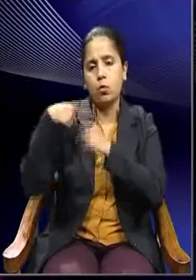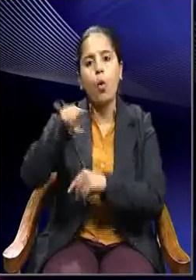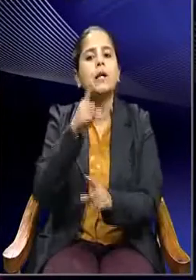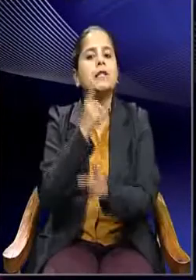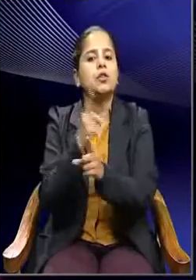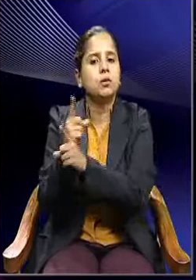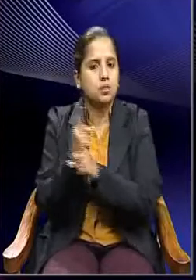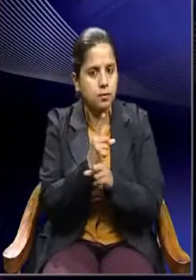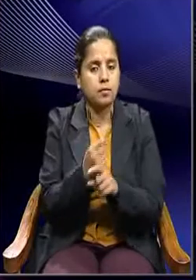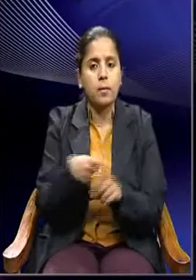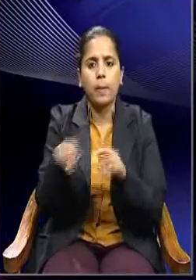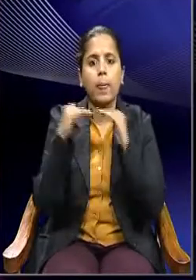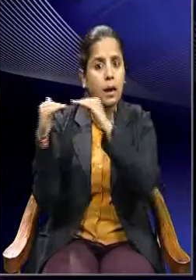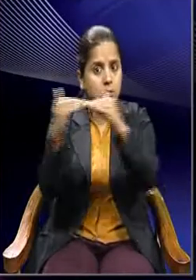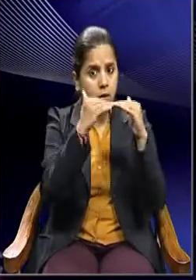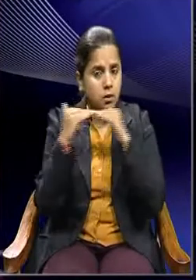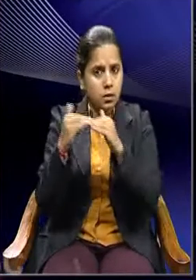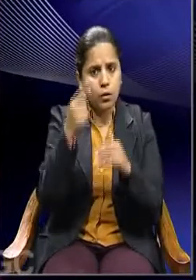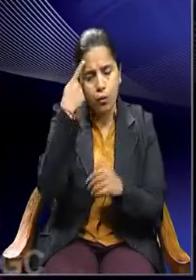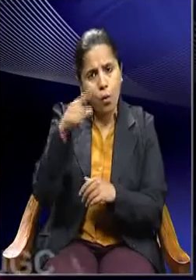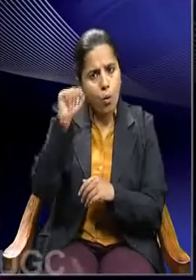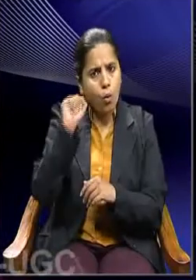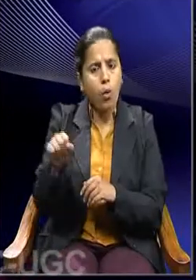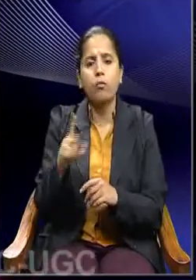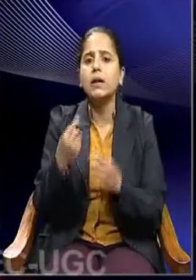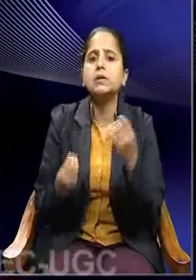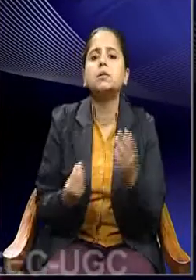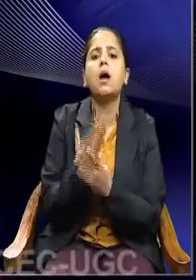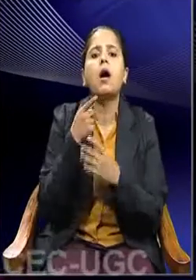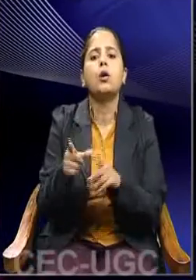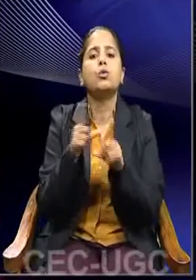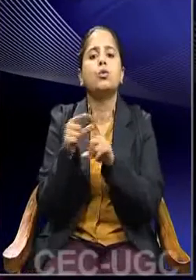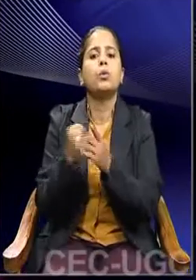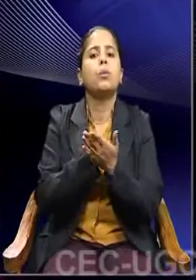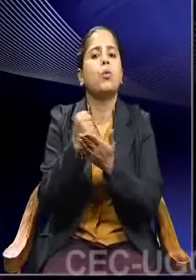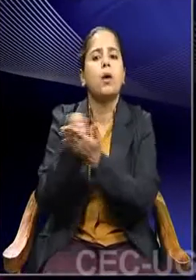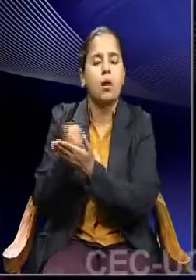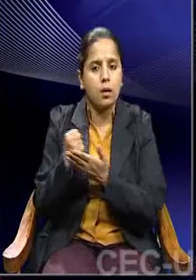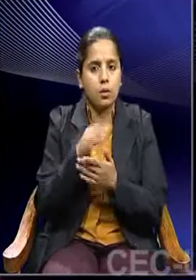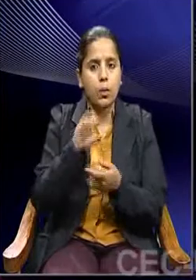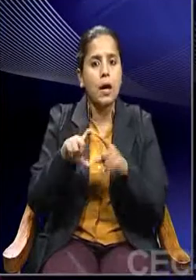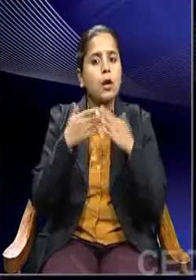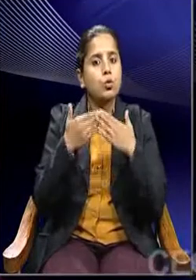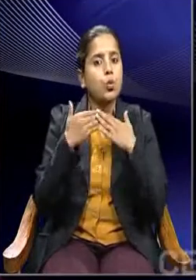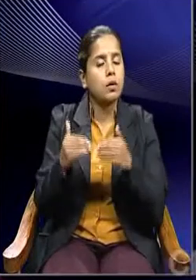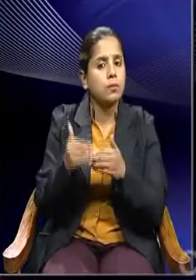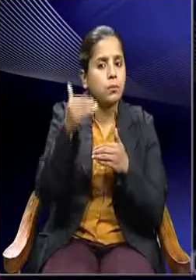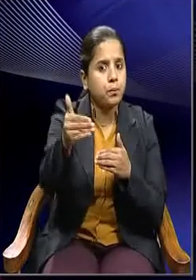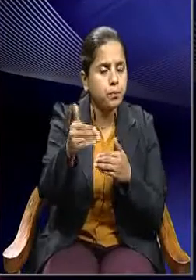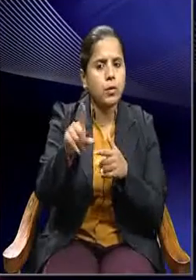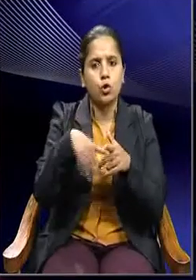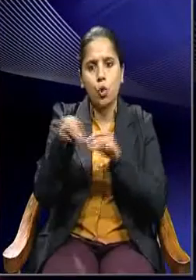teachers, standards for their initial preparation and further education,